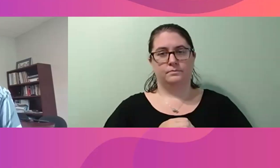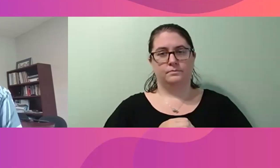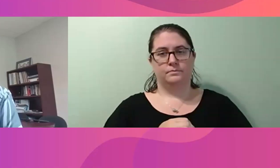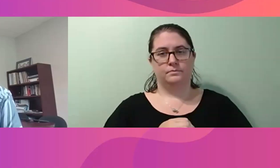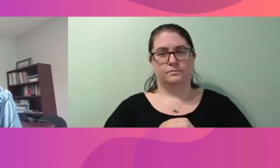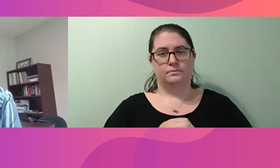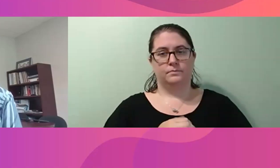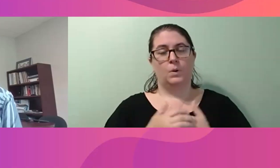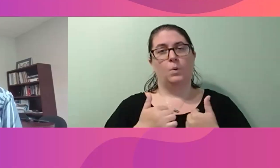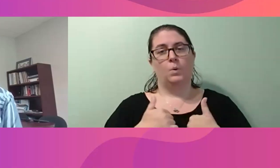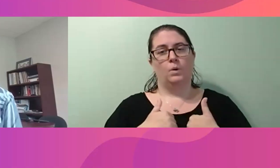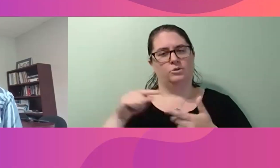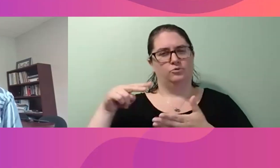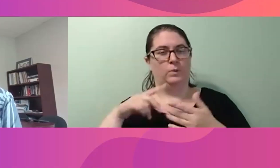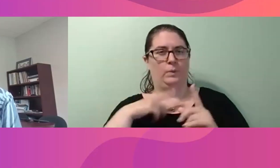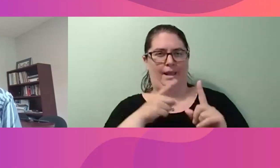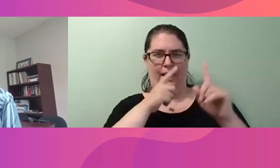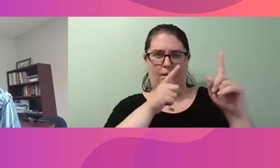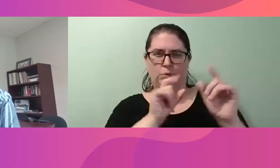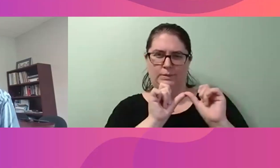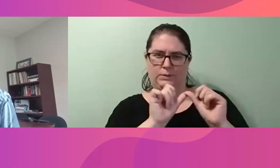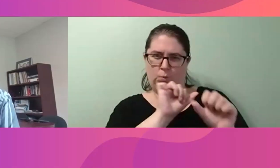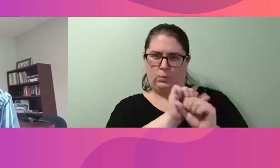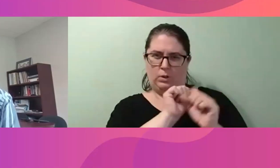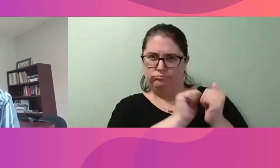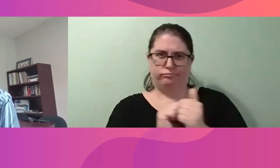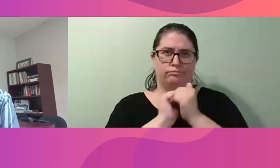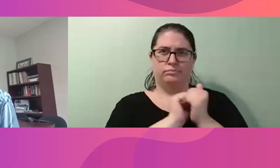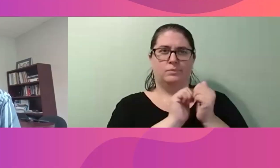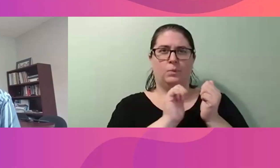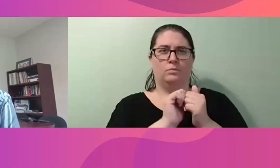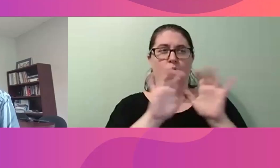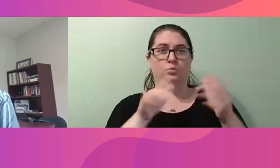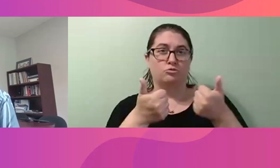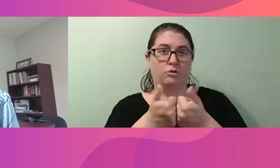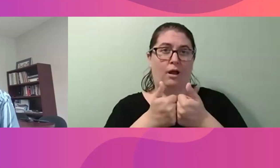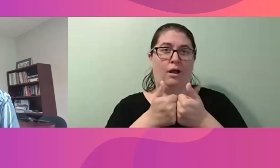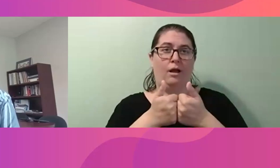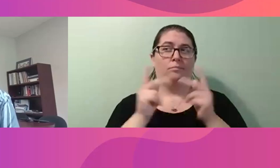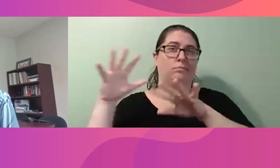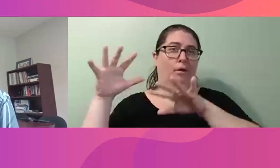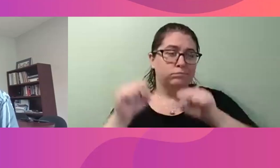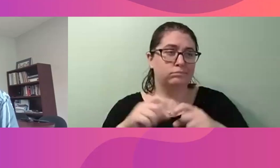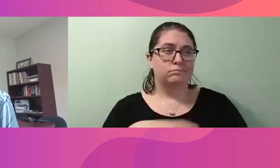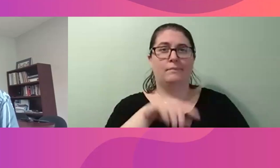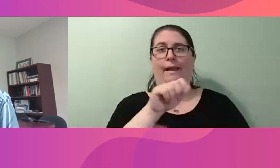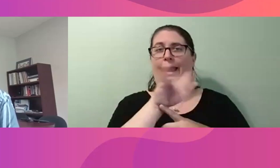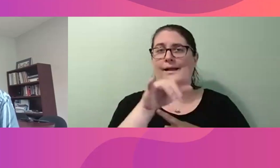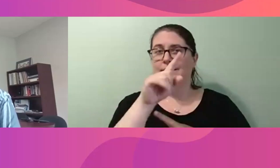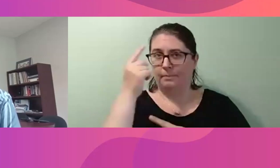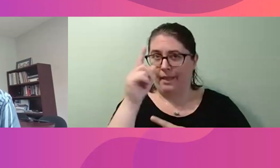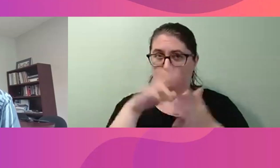We can aim to continue to work collaboratively with communities to challenge colonialism, anti-Black